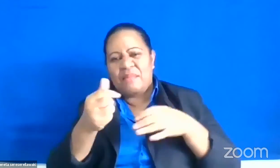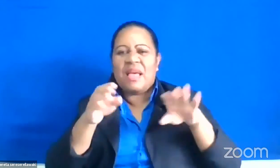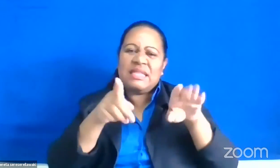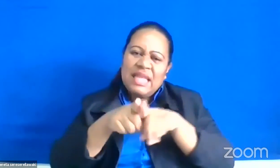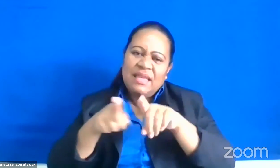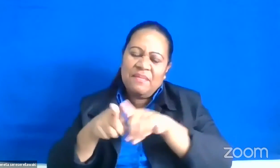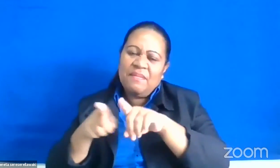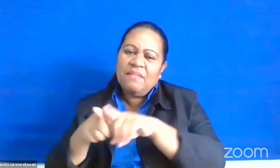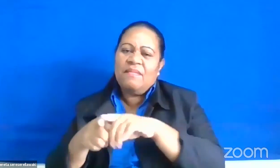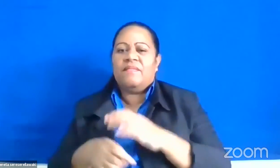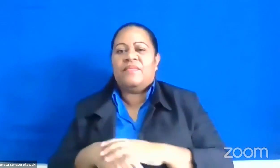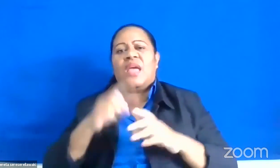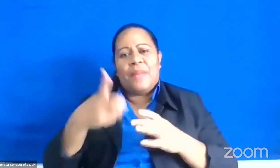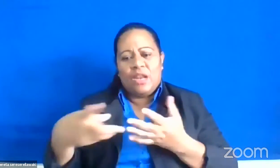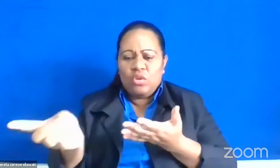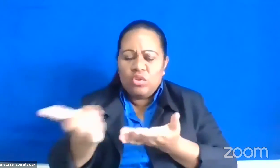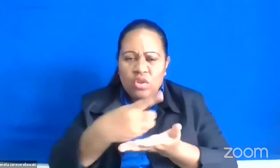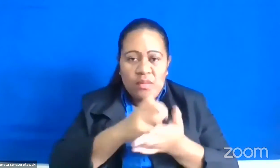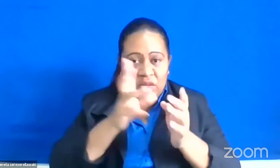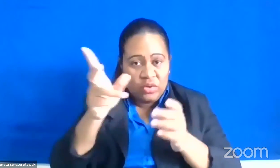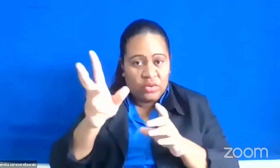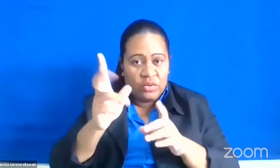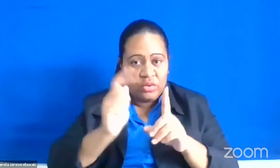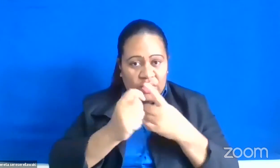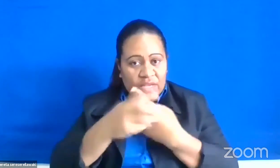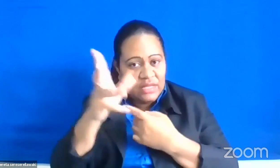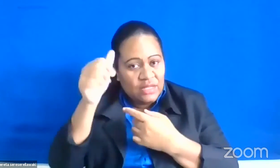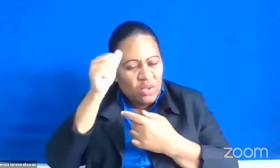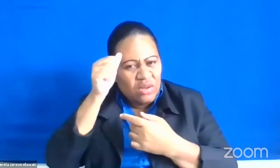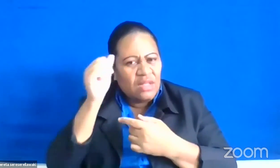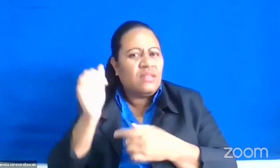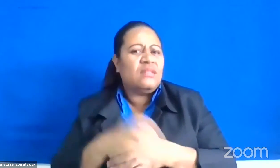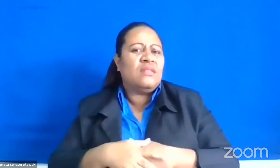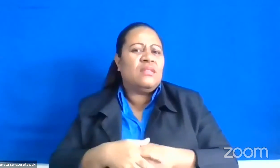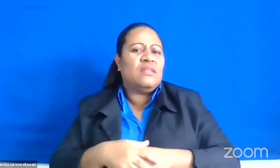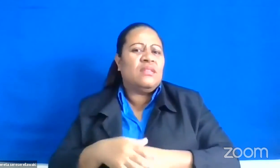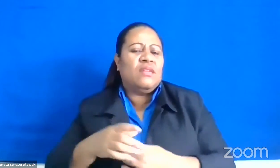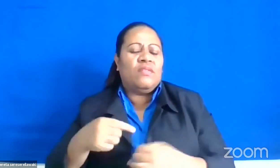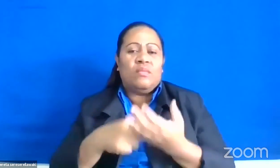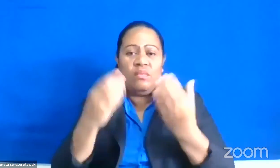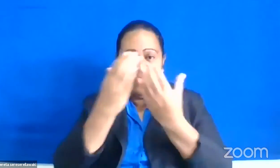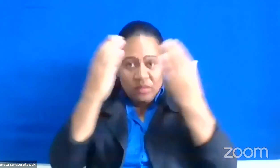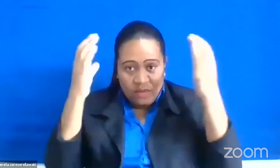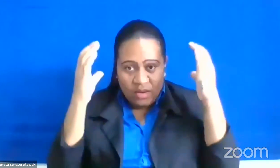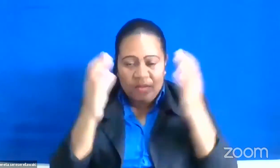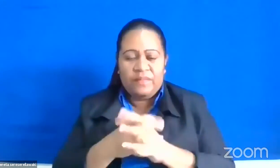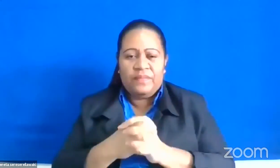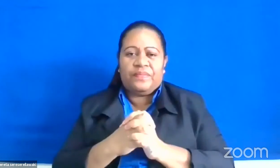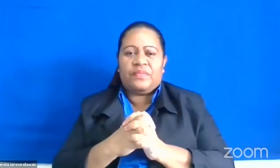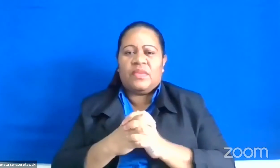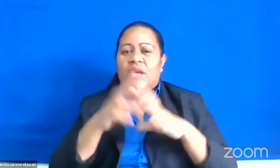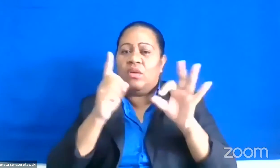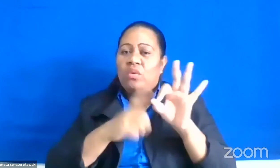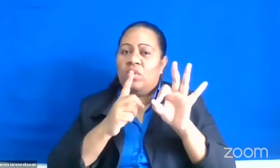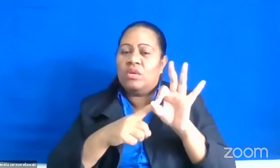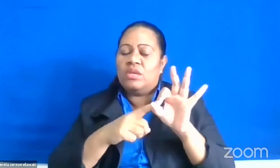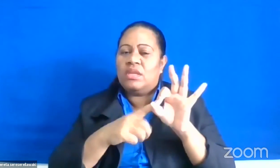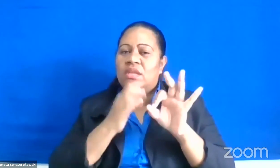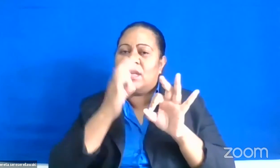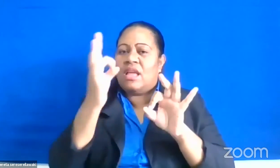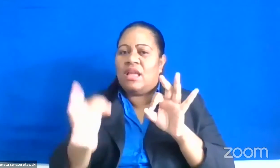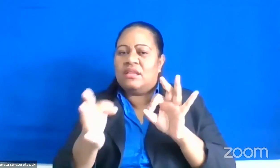you've documented traditional knowledge on weather indicators from tuvalu i think the question that follows is